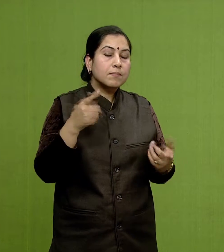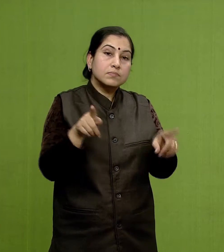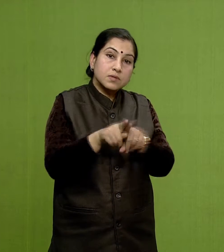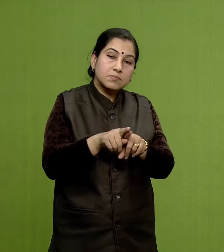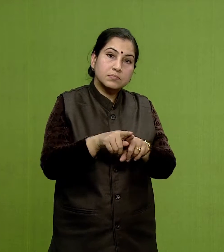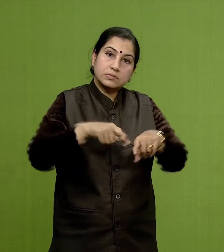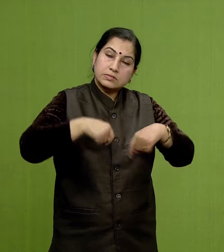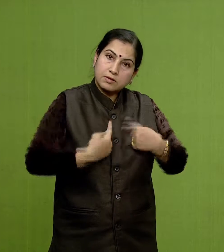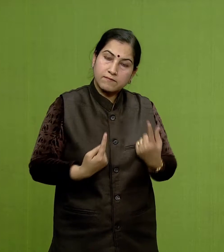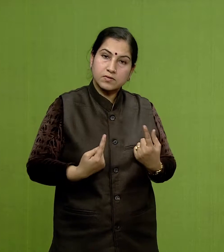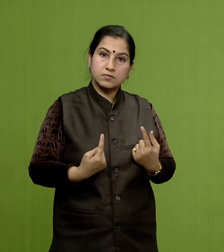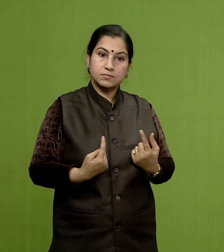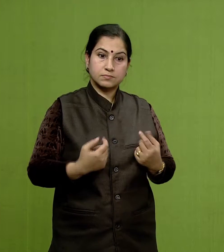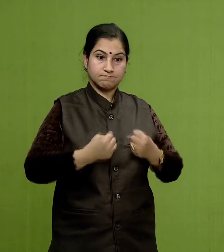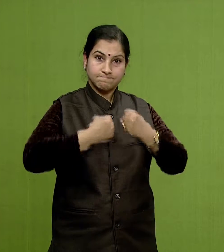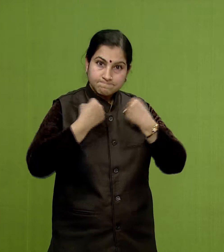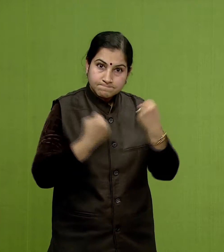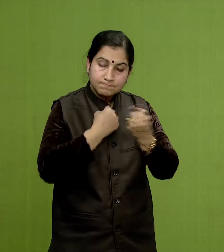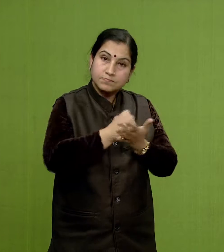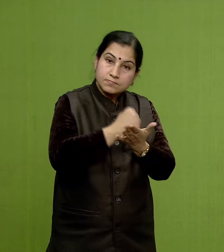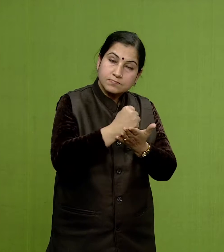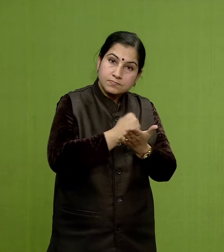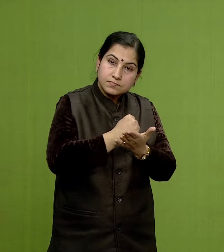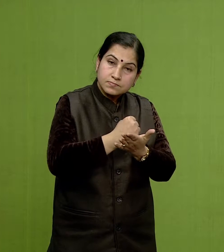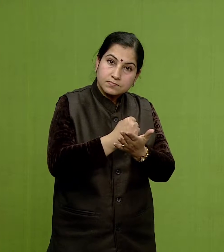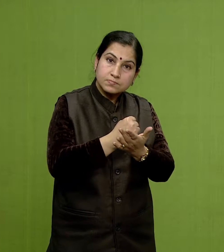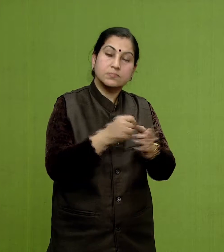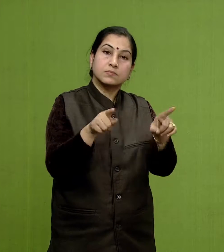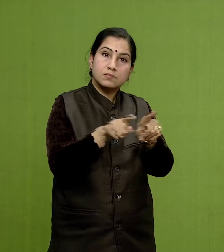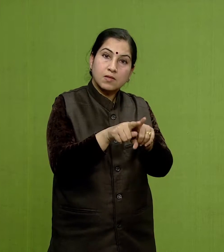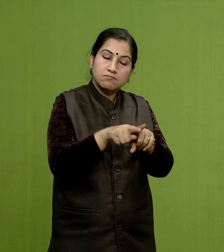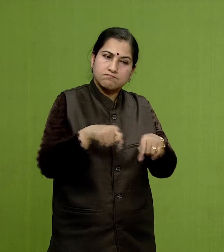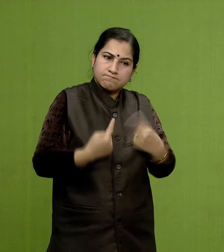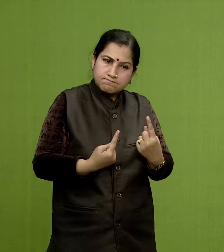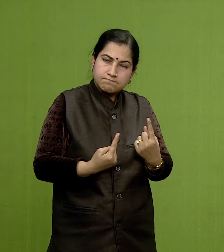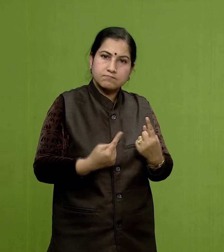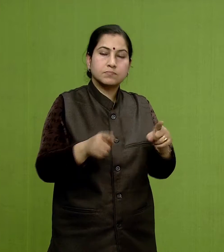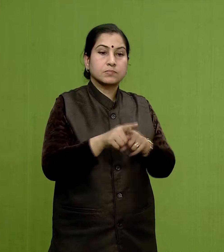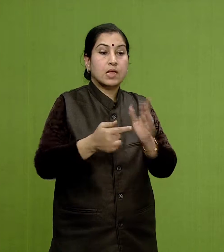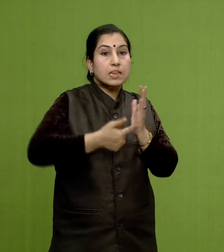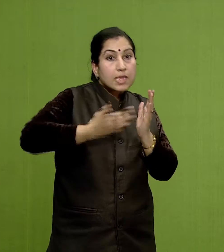of effort, practice, and training.